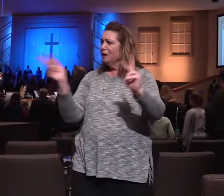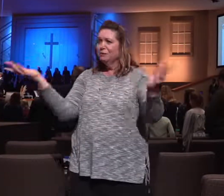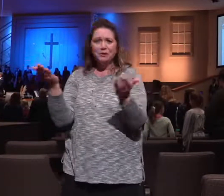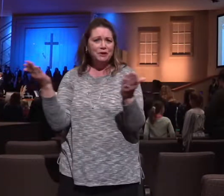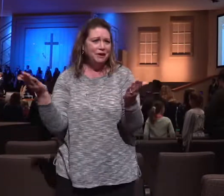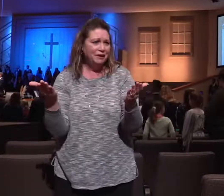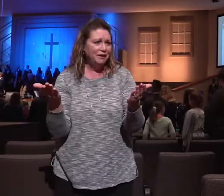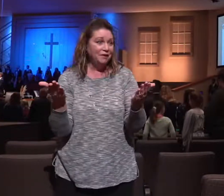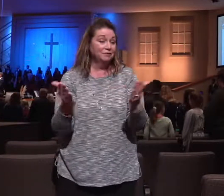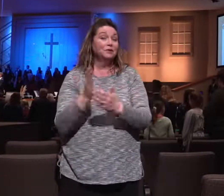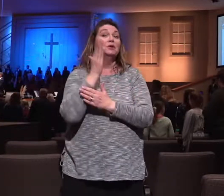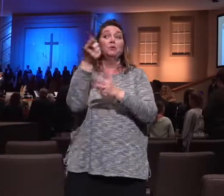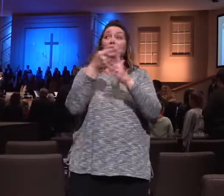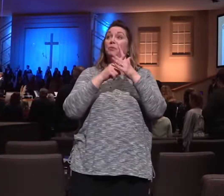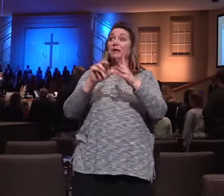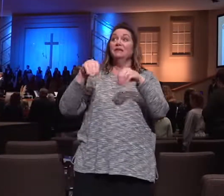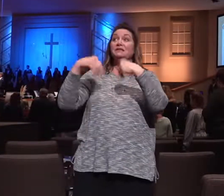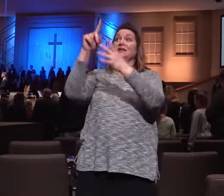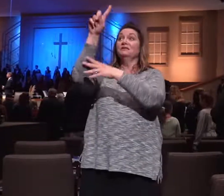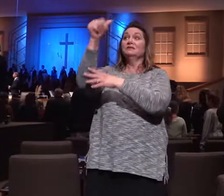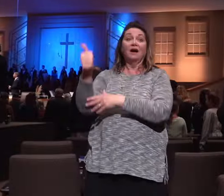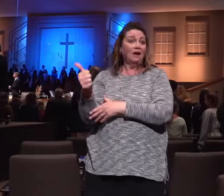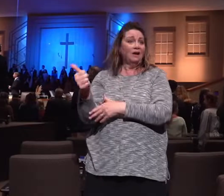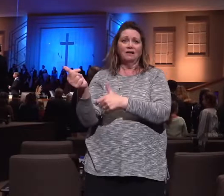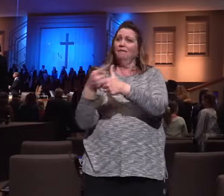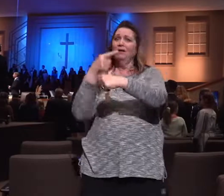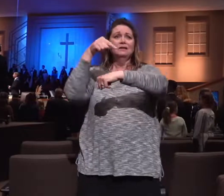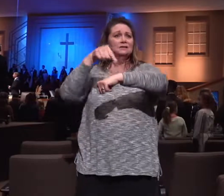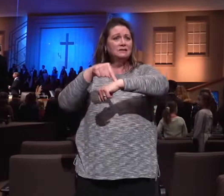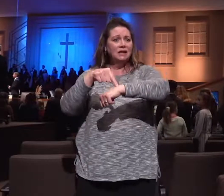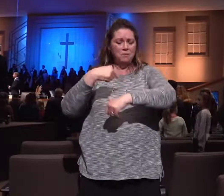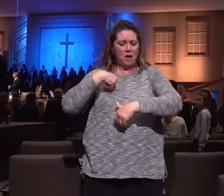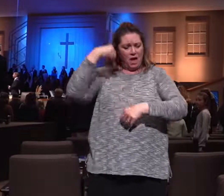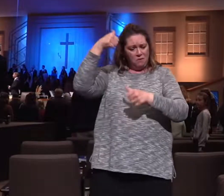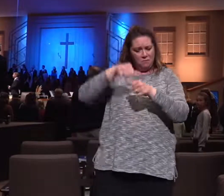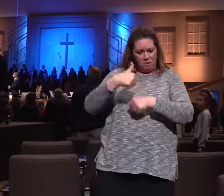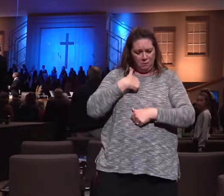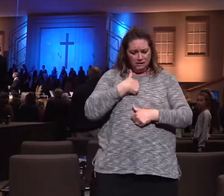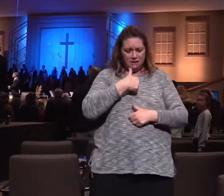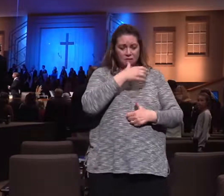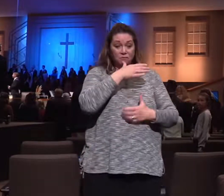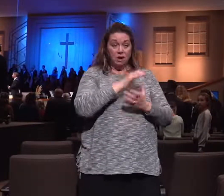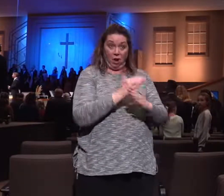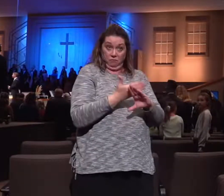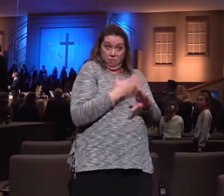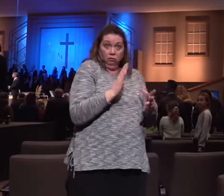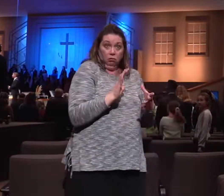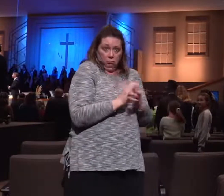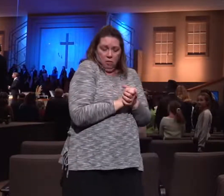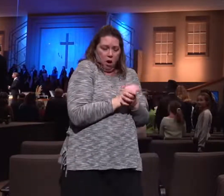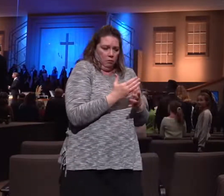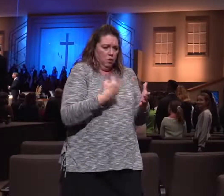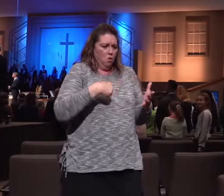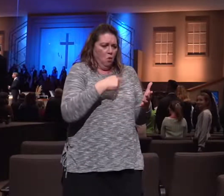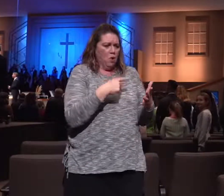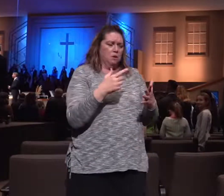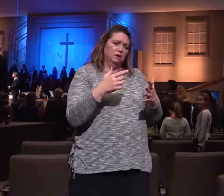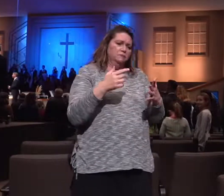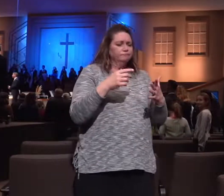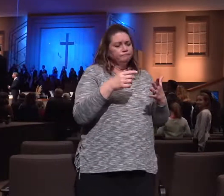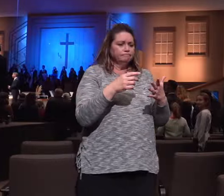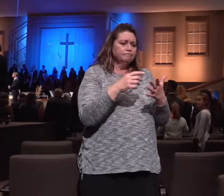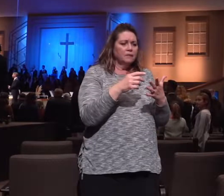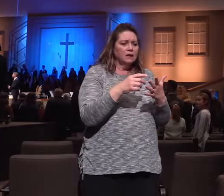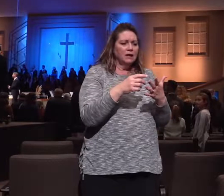going to be faith. I remember when Terry and I, before we were even married, we were doing a little workbook for engaged couples.